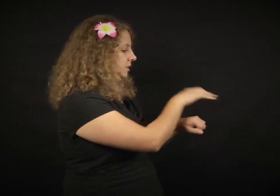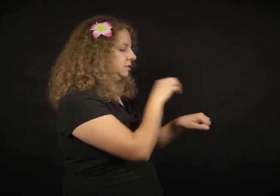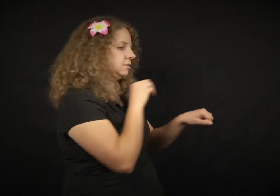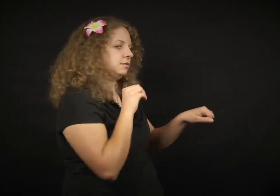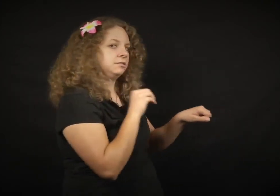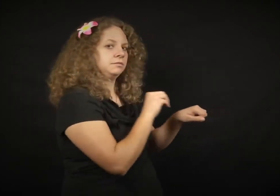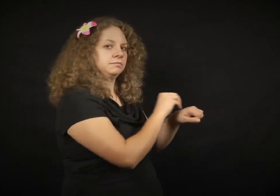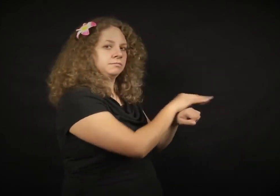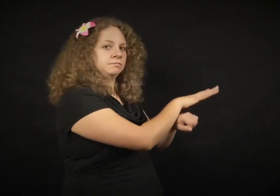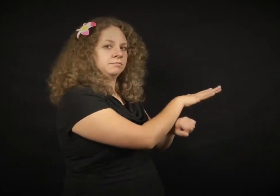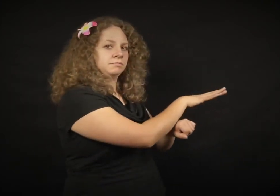influence,